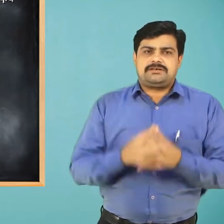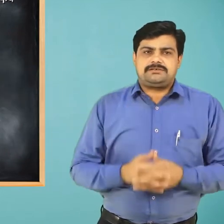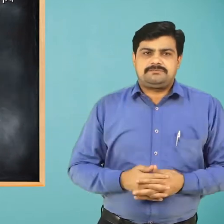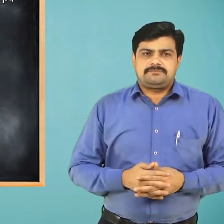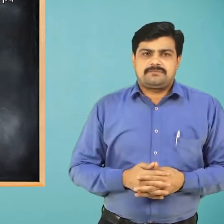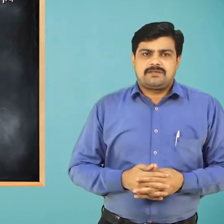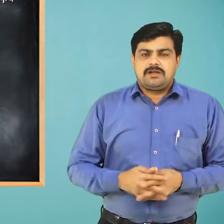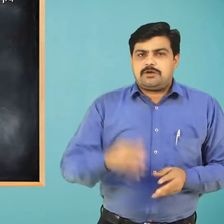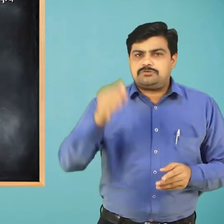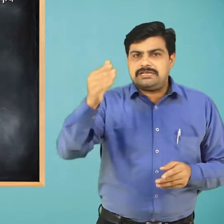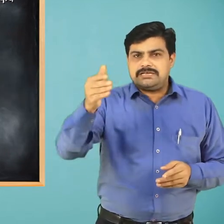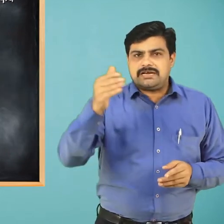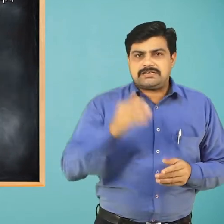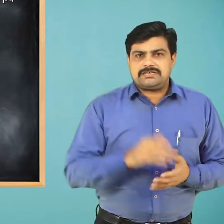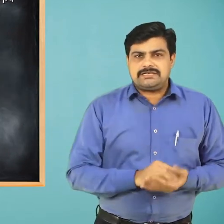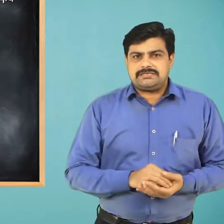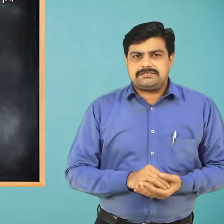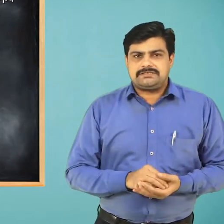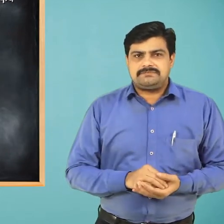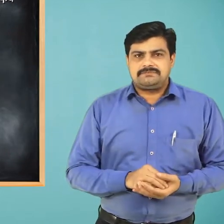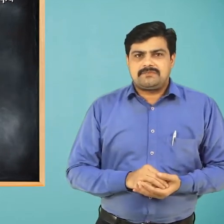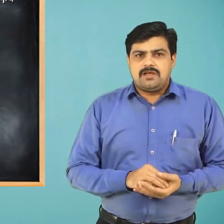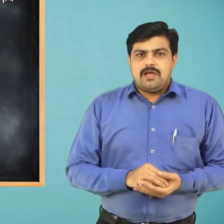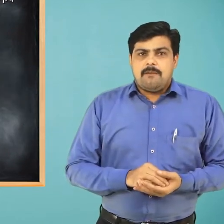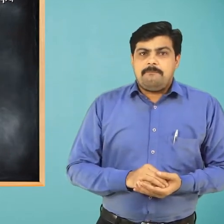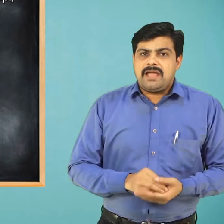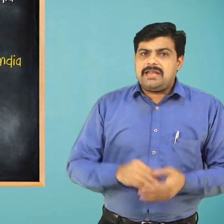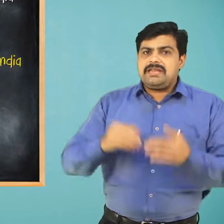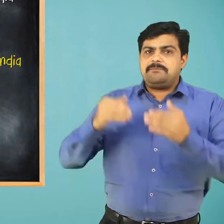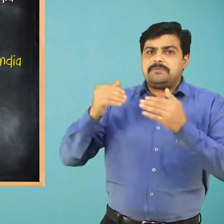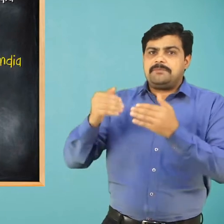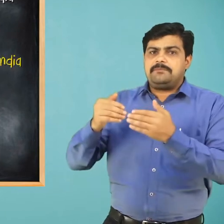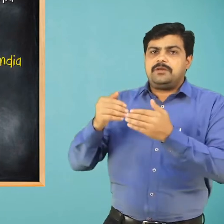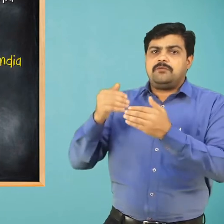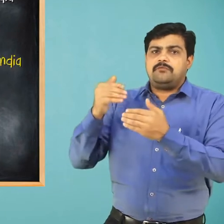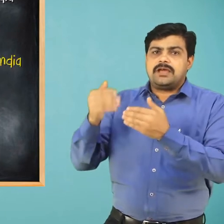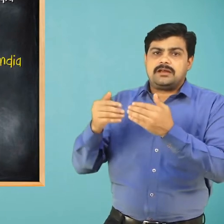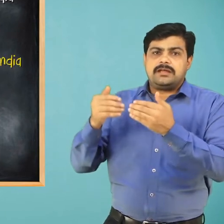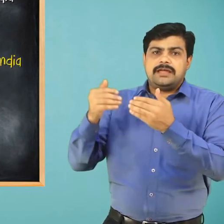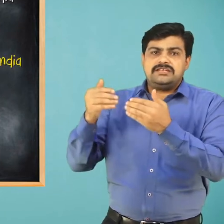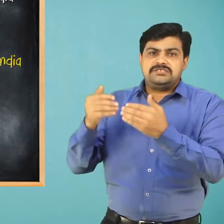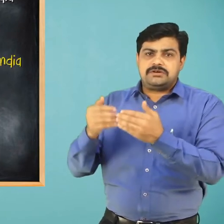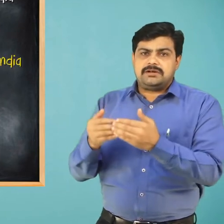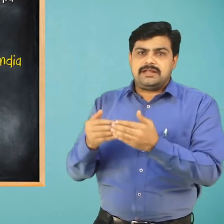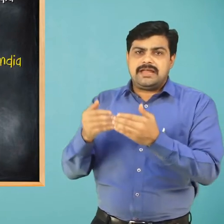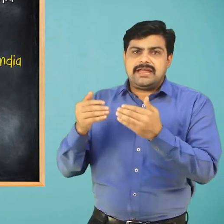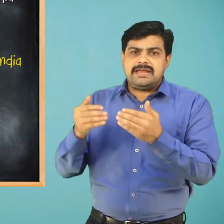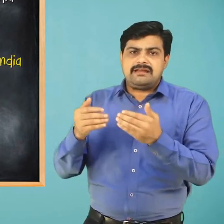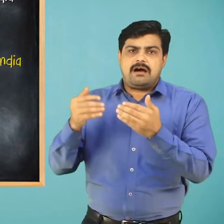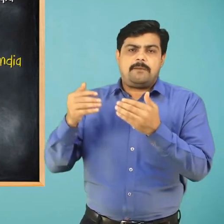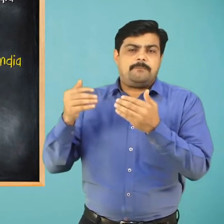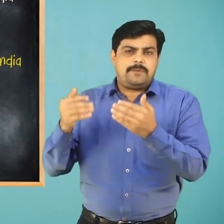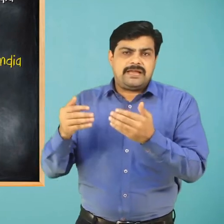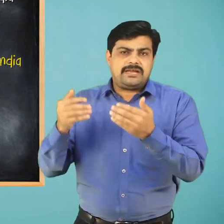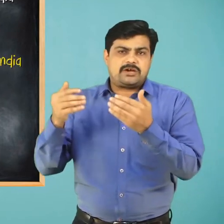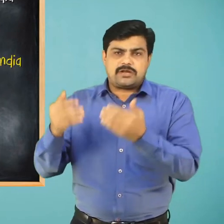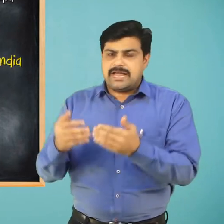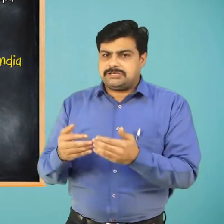injured. Now see the correct sentence. Many people were injured in a plane crash